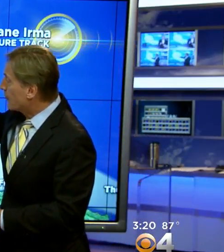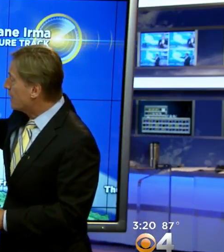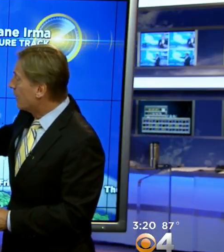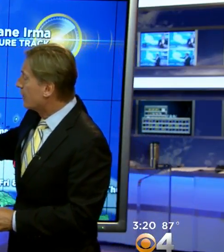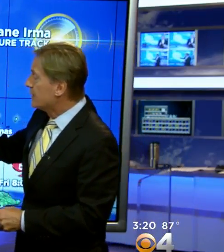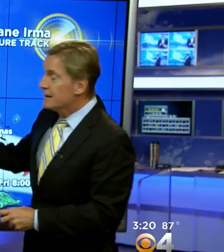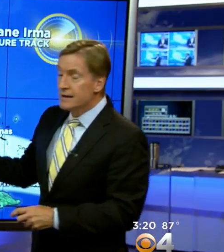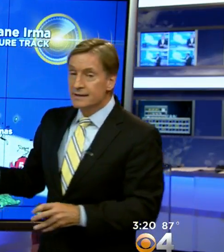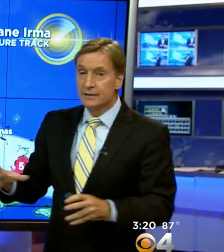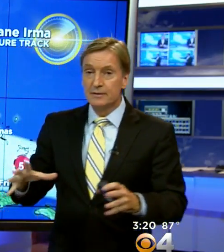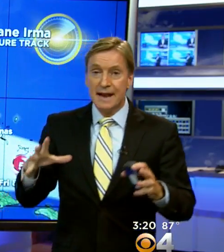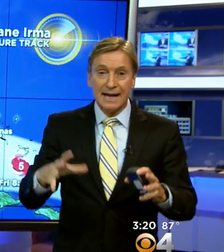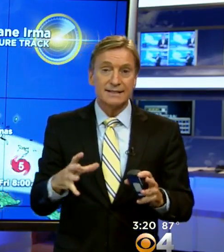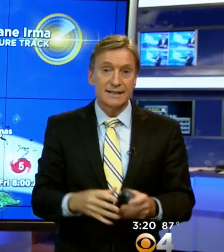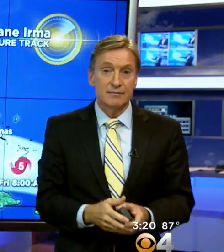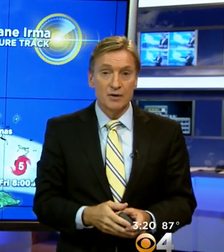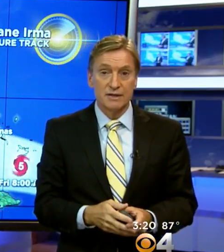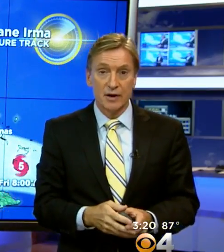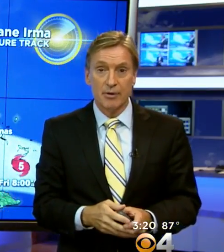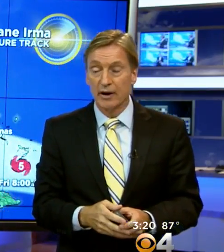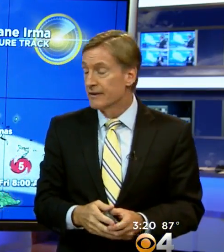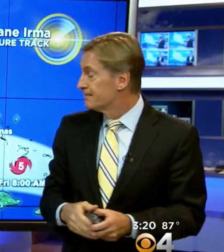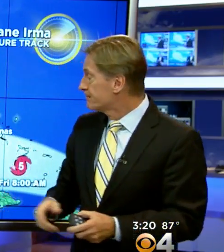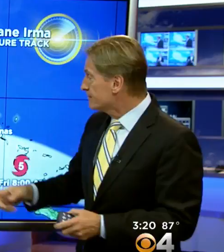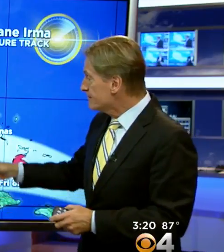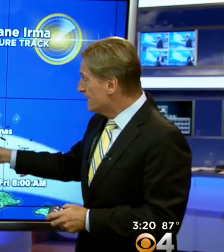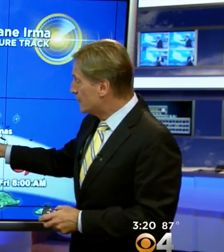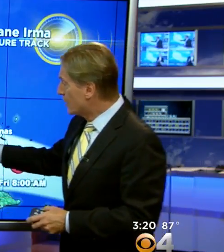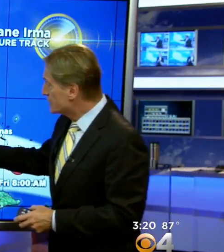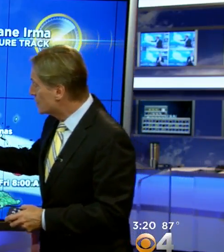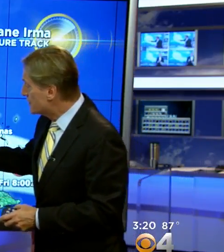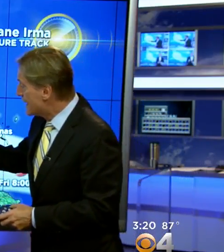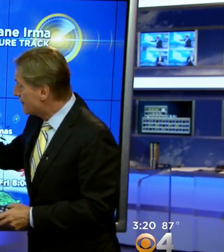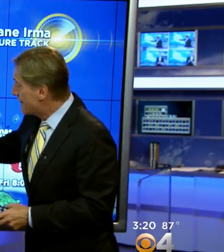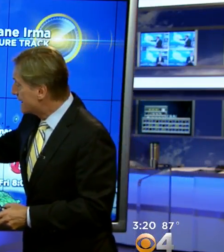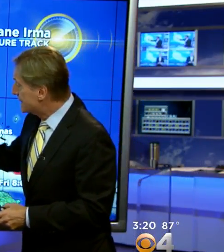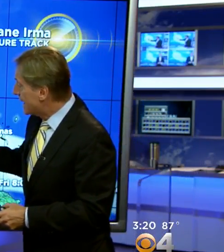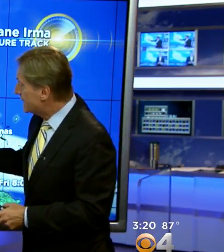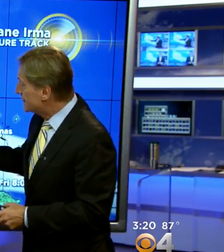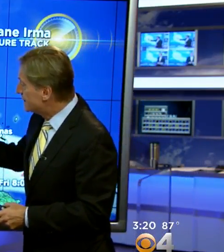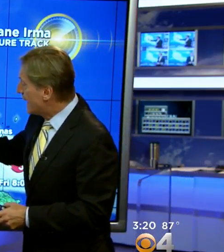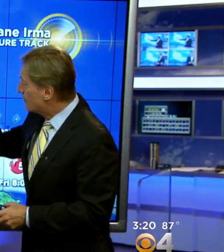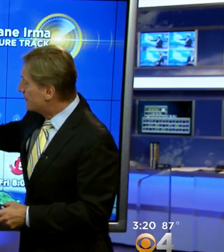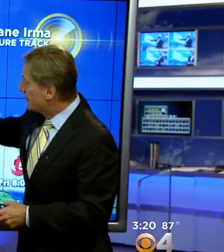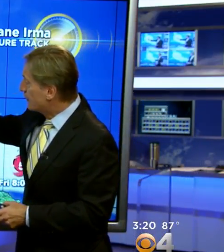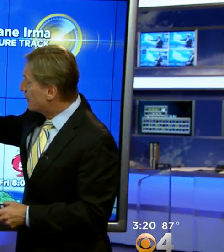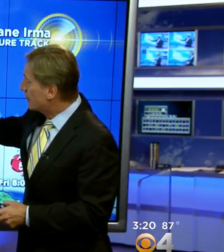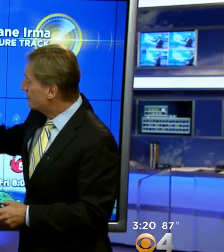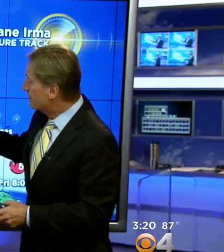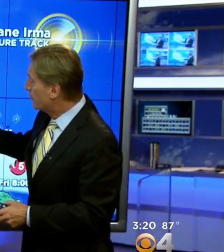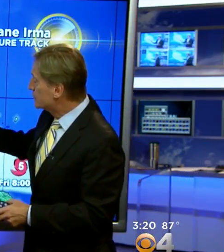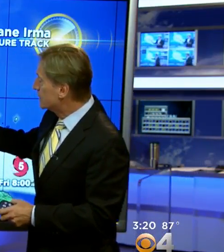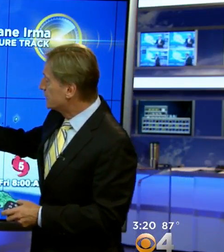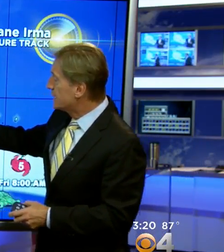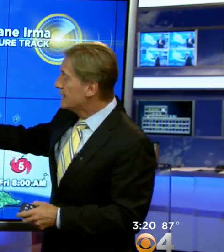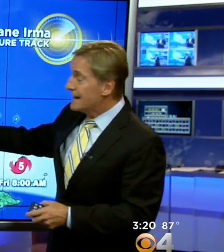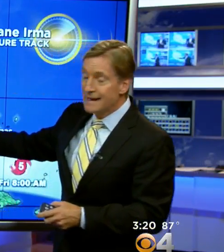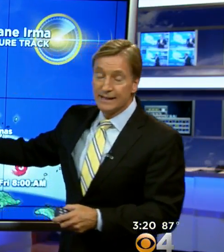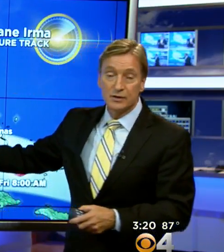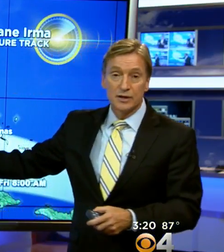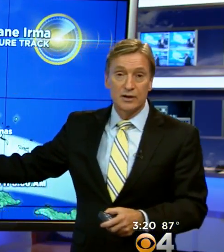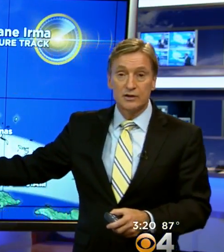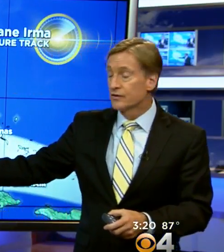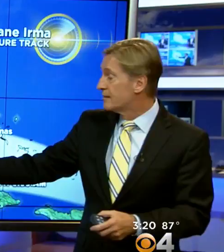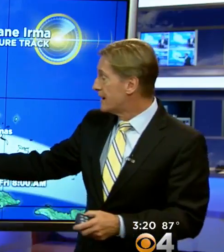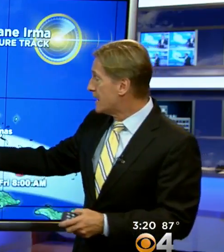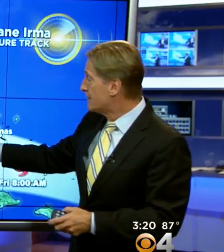point where we are to not see the most severe part of it. It could also not make it to 80. That would be very welcome. Unfortunately,